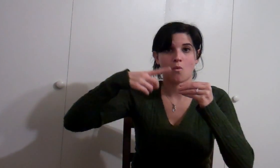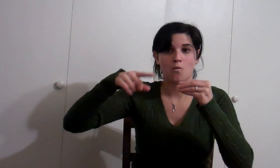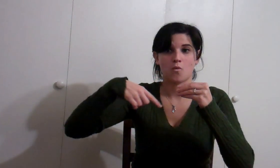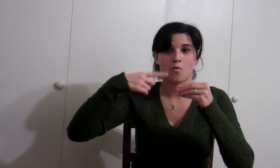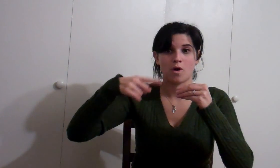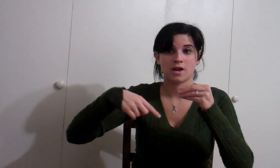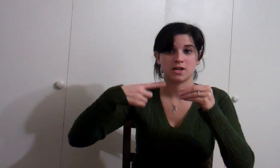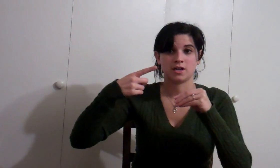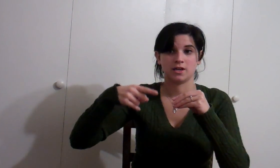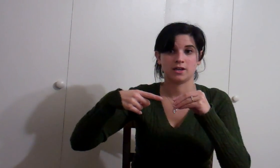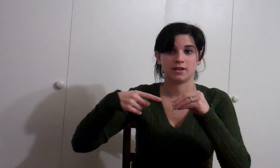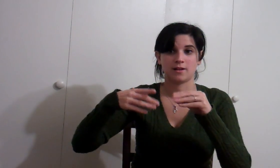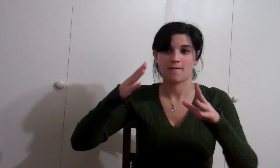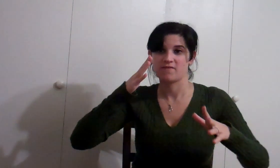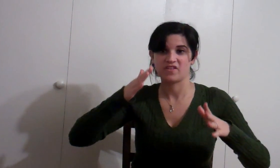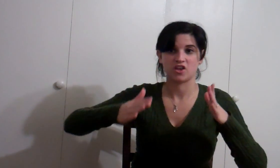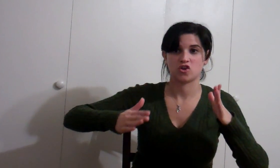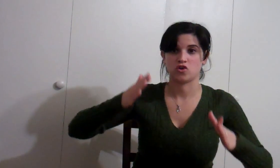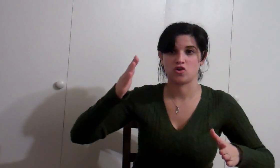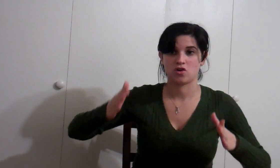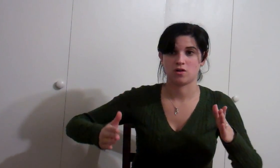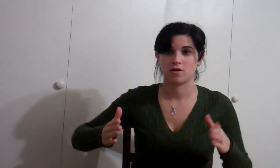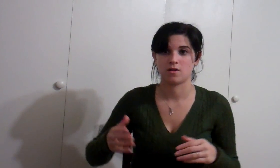one I've ever seen, by far.